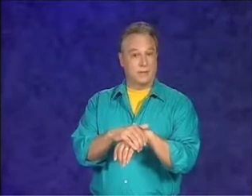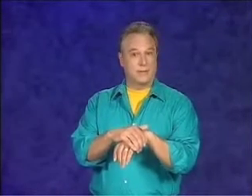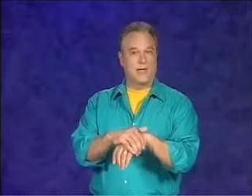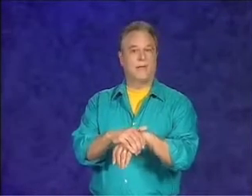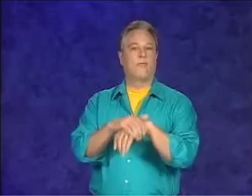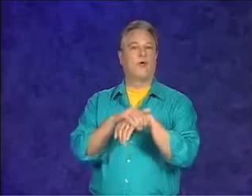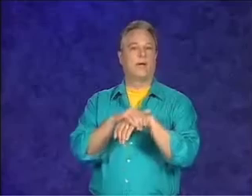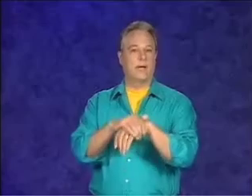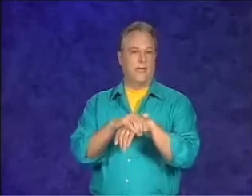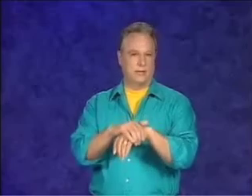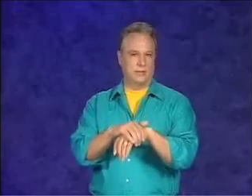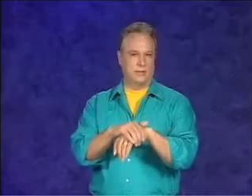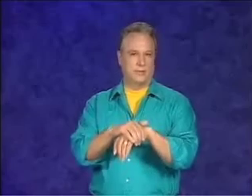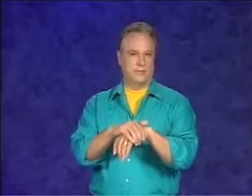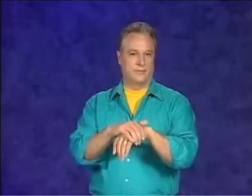the sign for England.